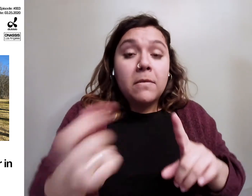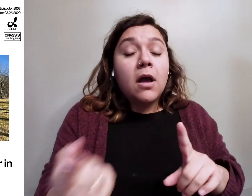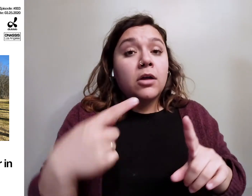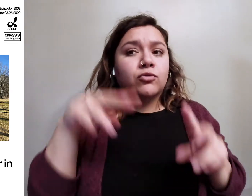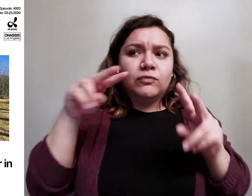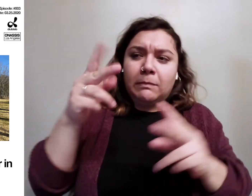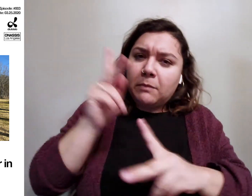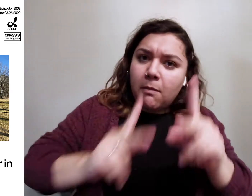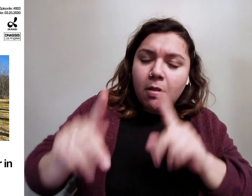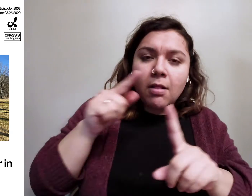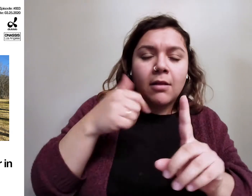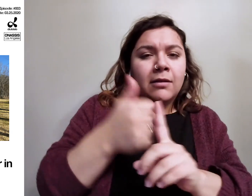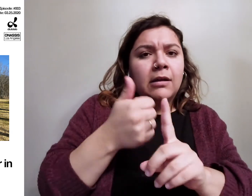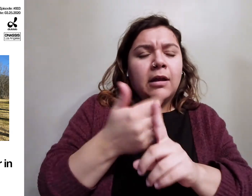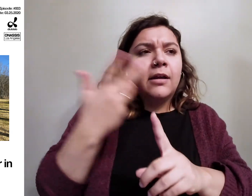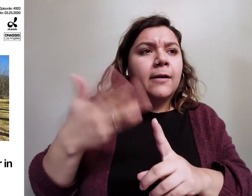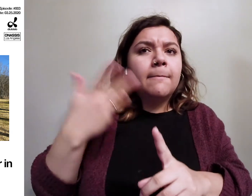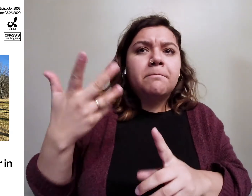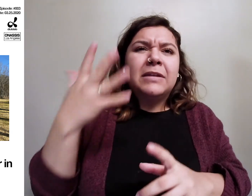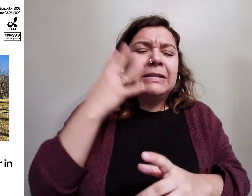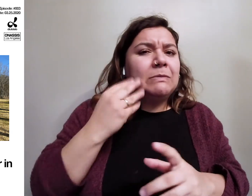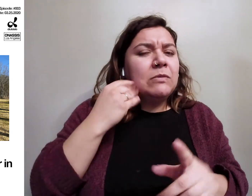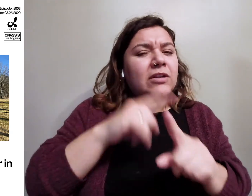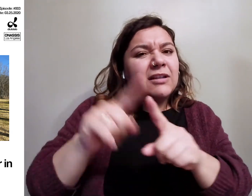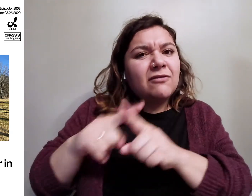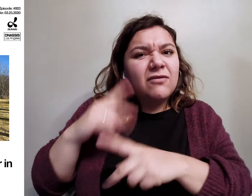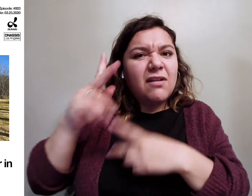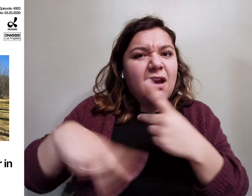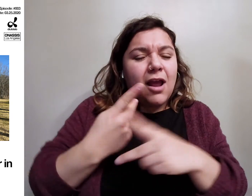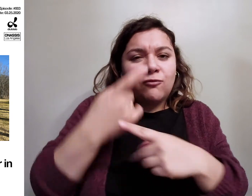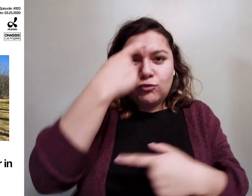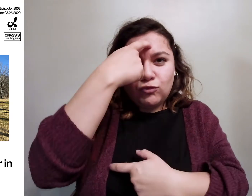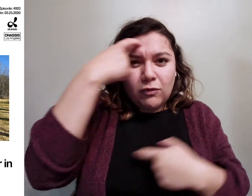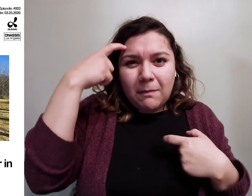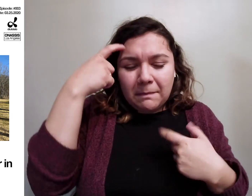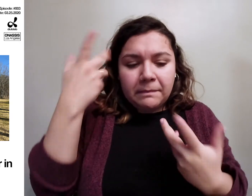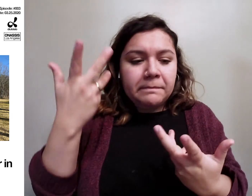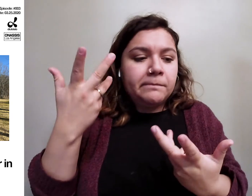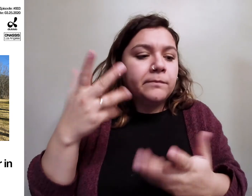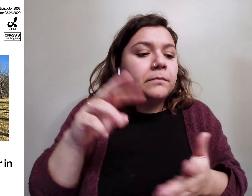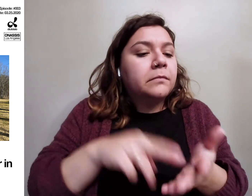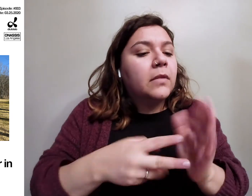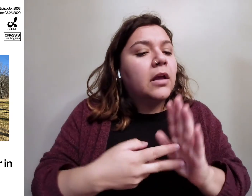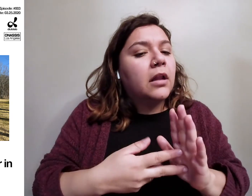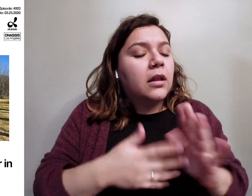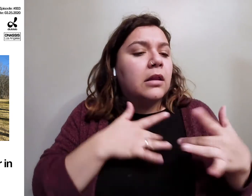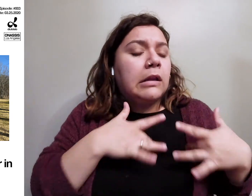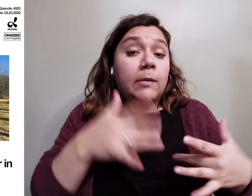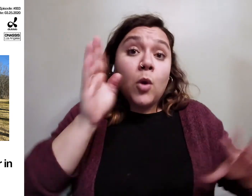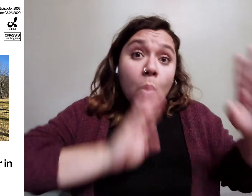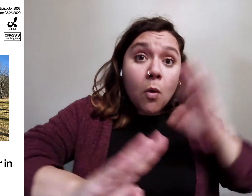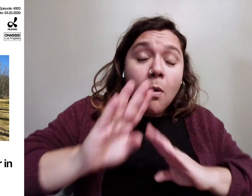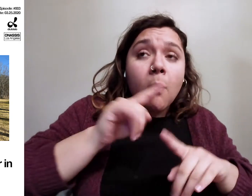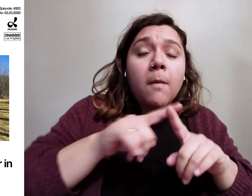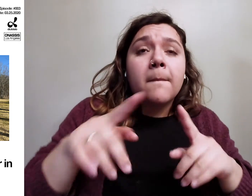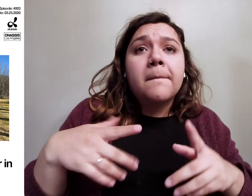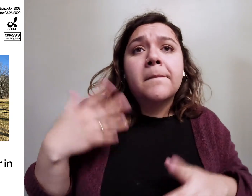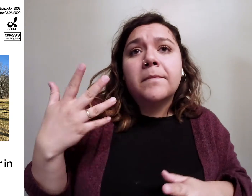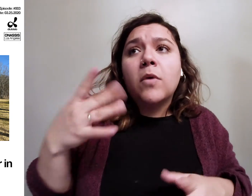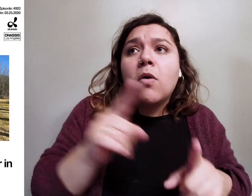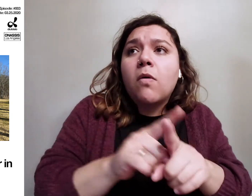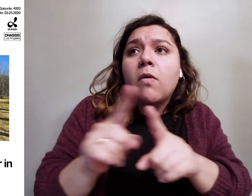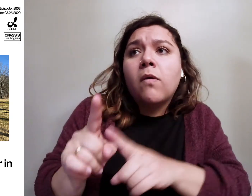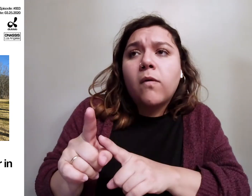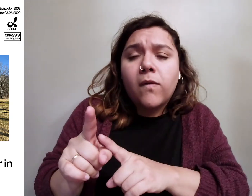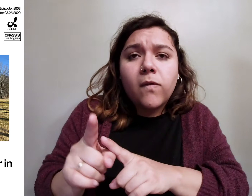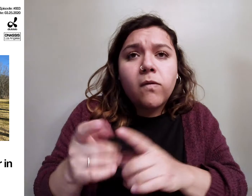gone through all kinds of traumas, and so they would be very worried, and in a kind of way